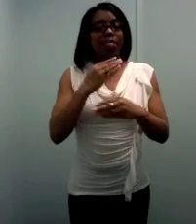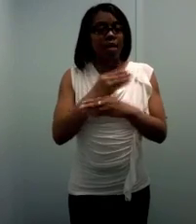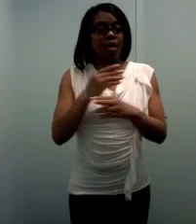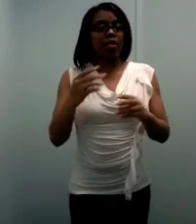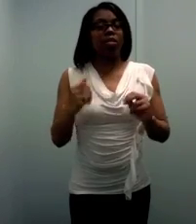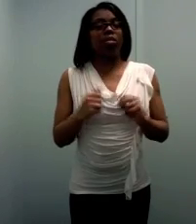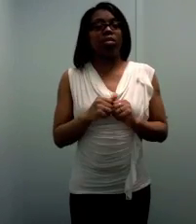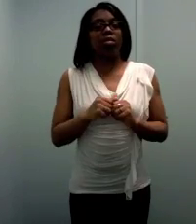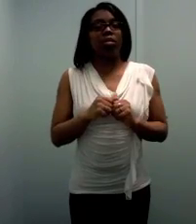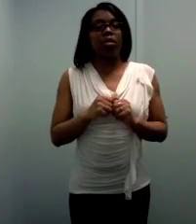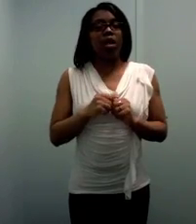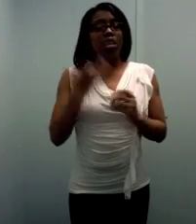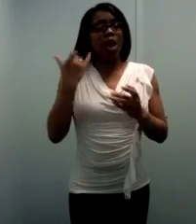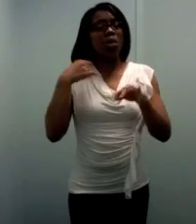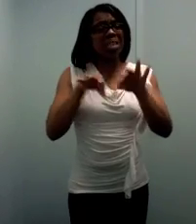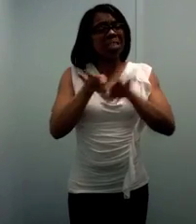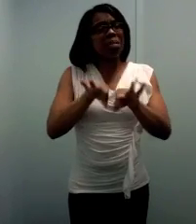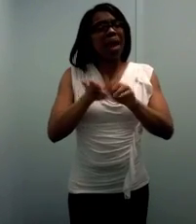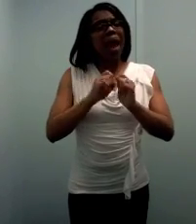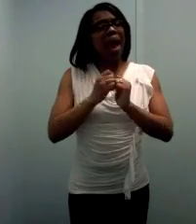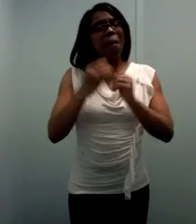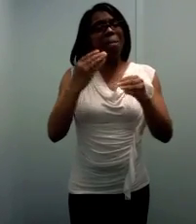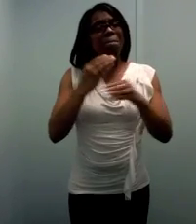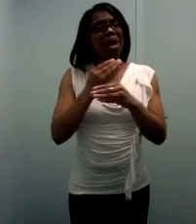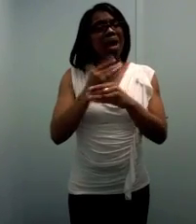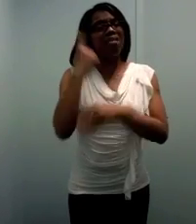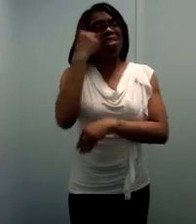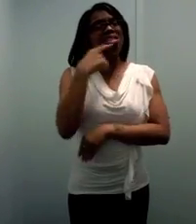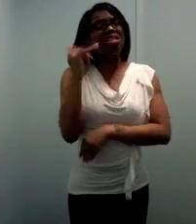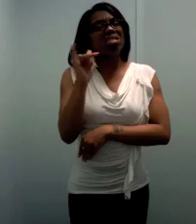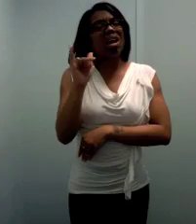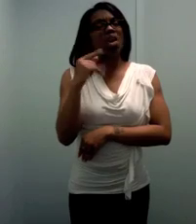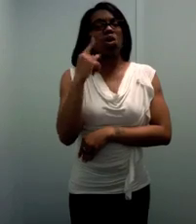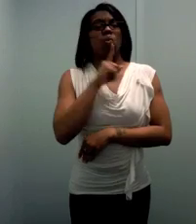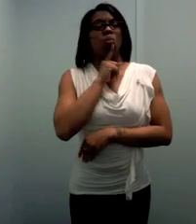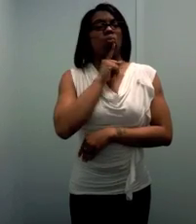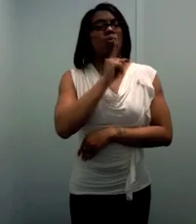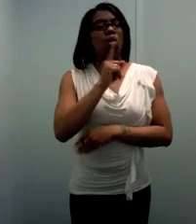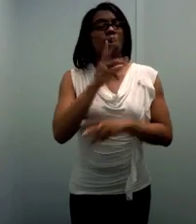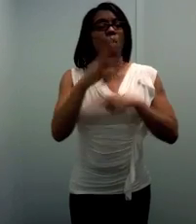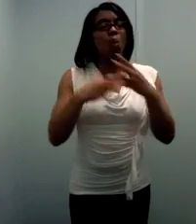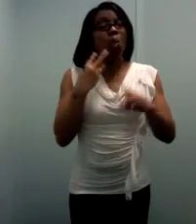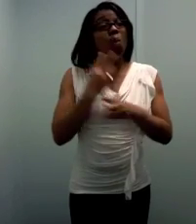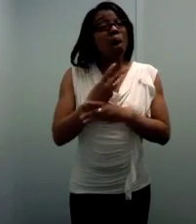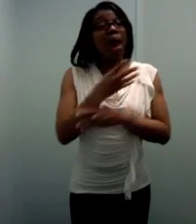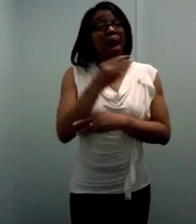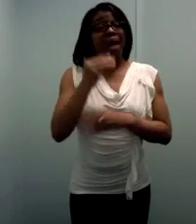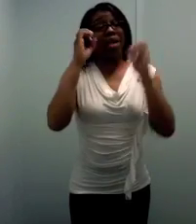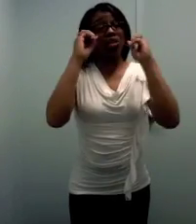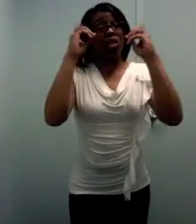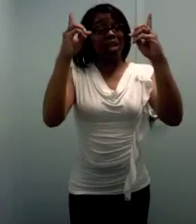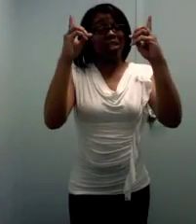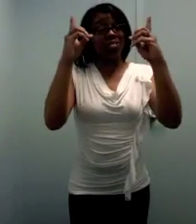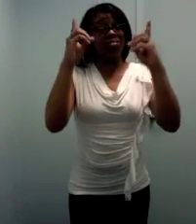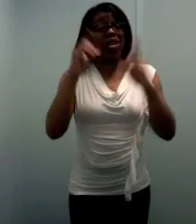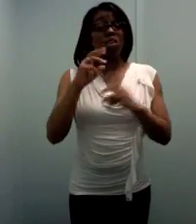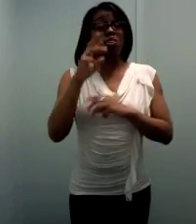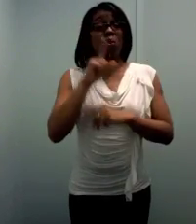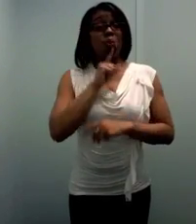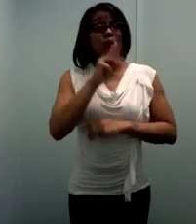about what math looks like in the real world and what it looks like in education. See, in the real world, math isn't necessarily